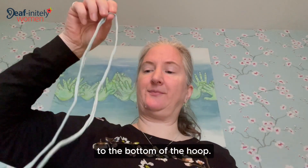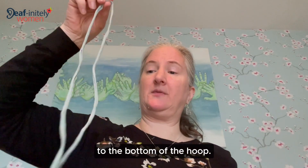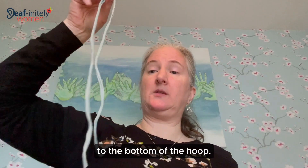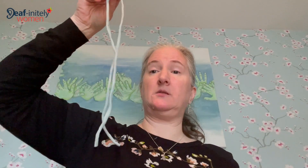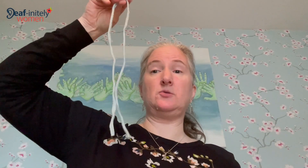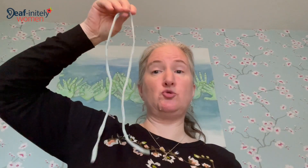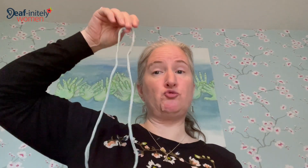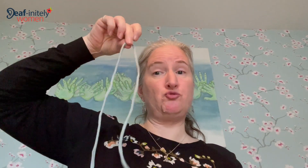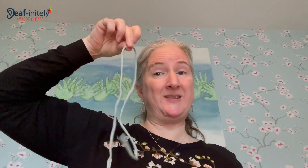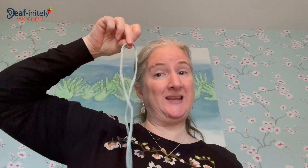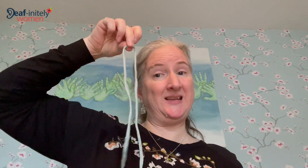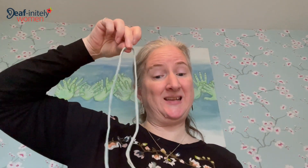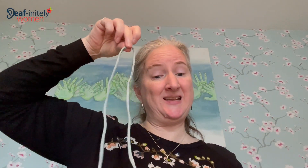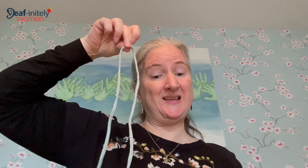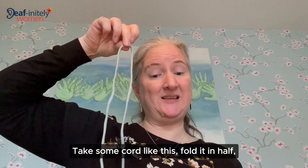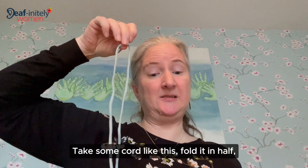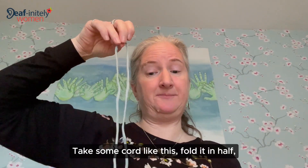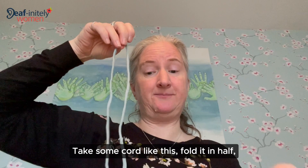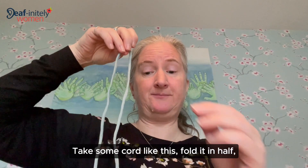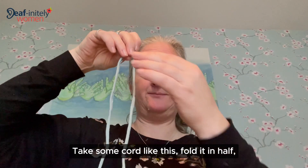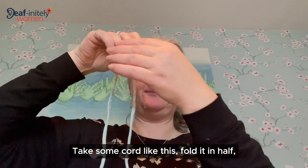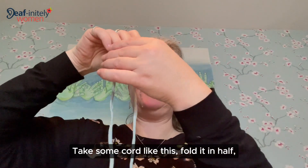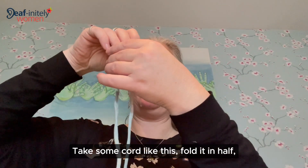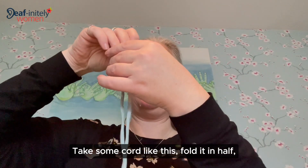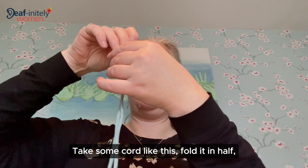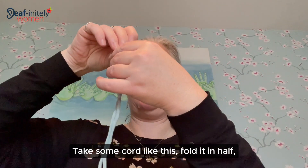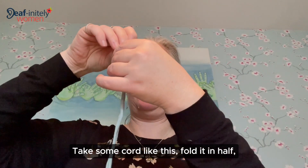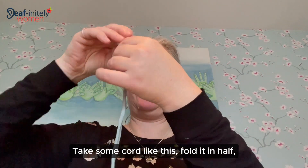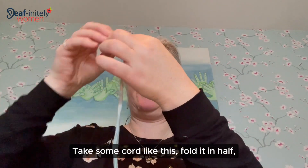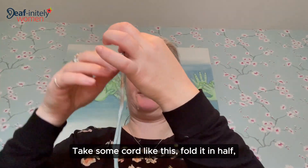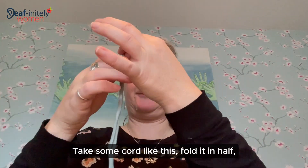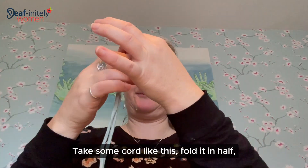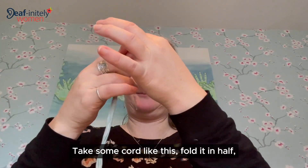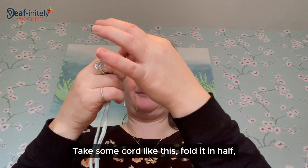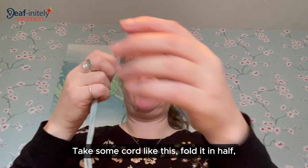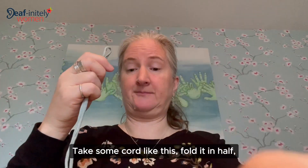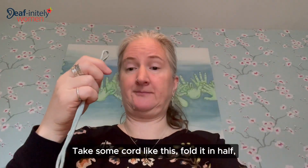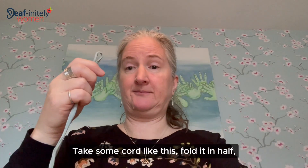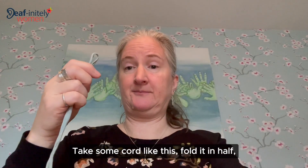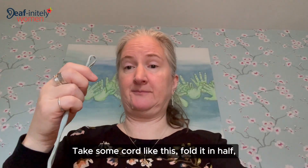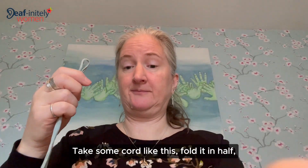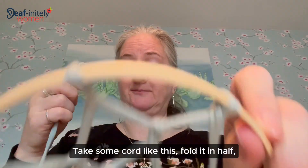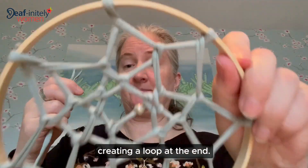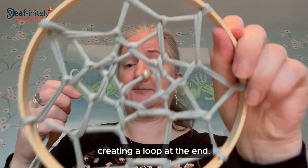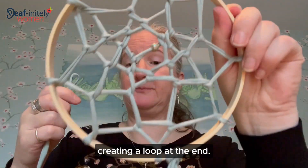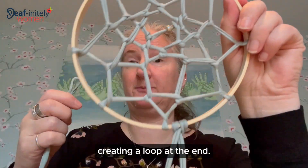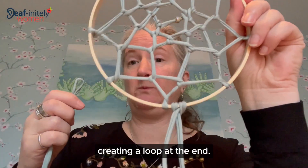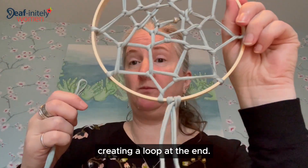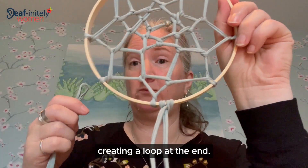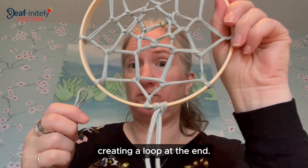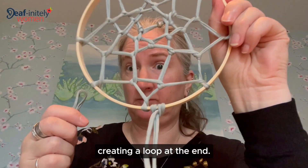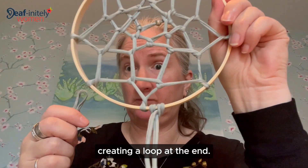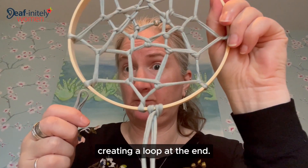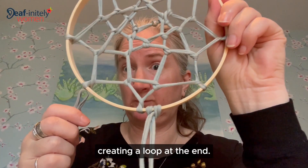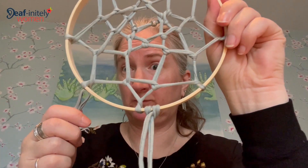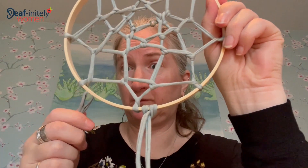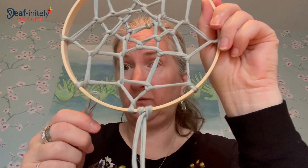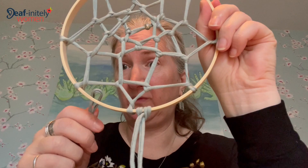hoop. Take some cord like this, fold it in half, creating a loop at the end.